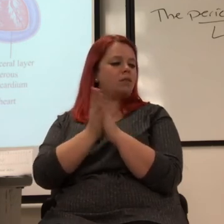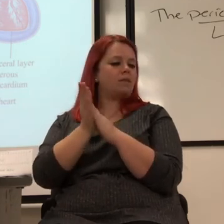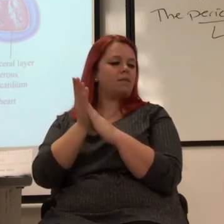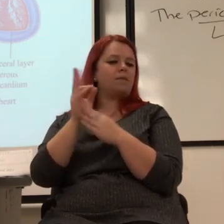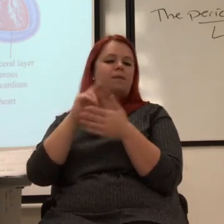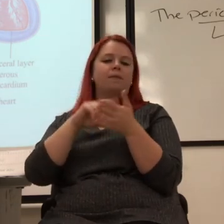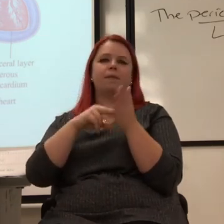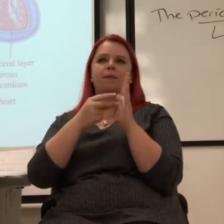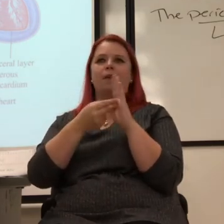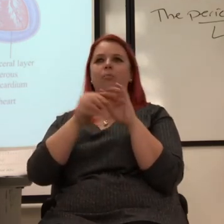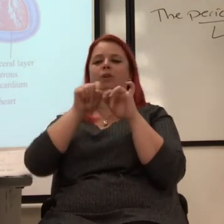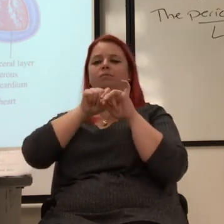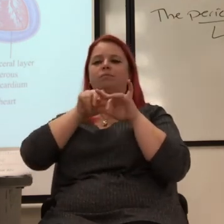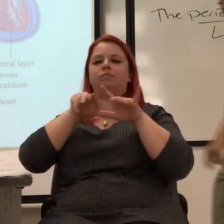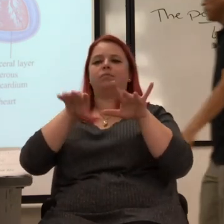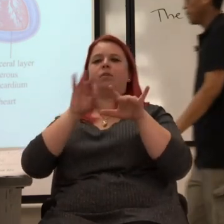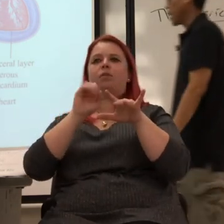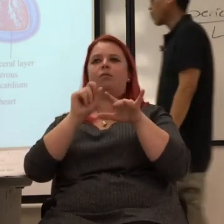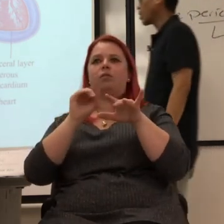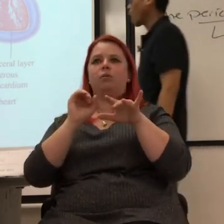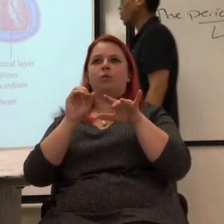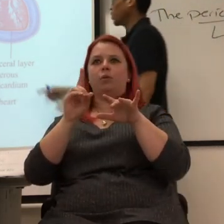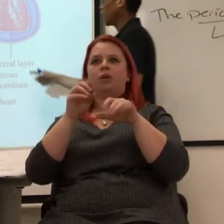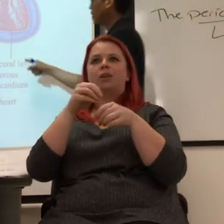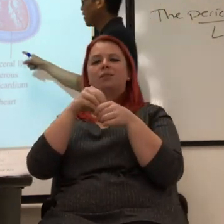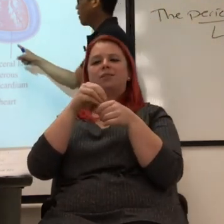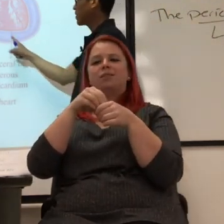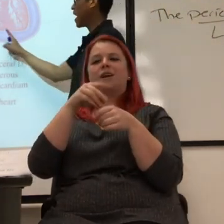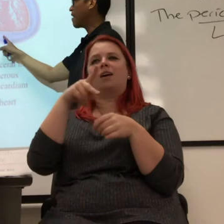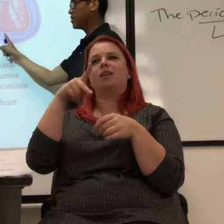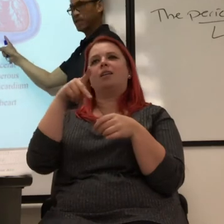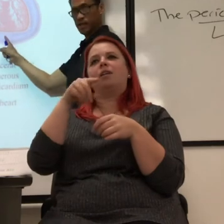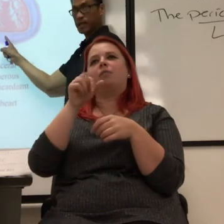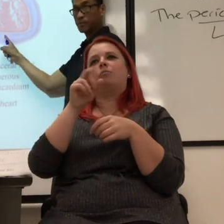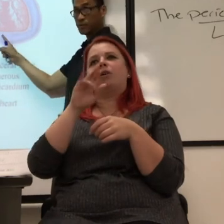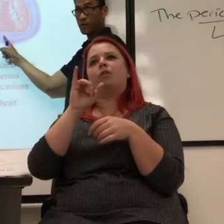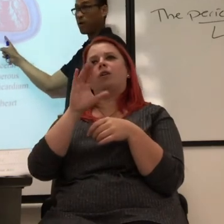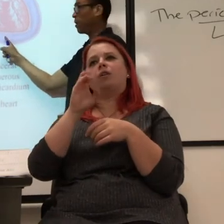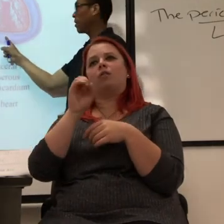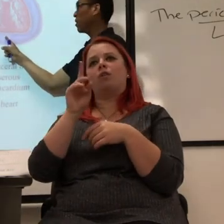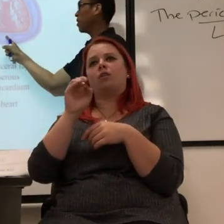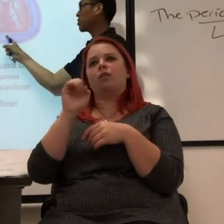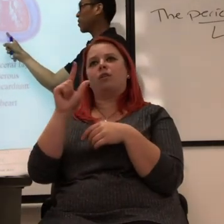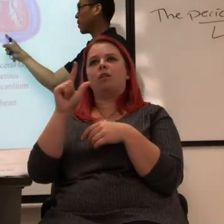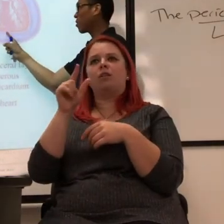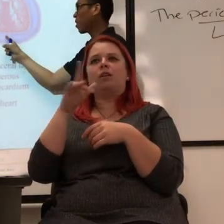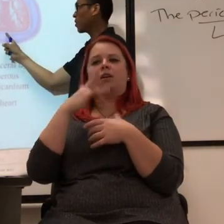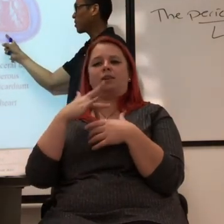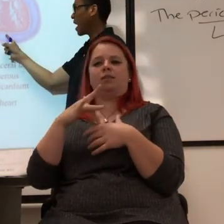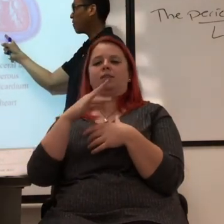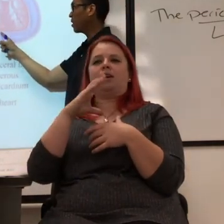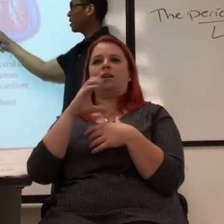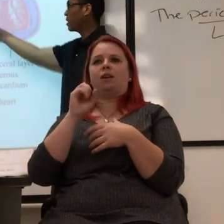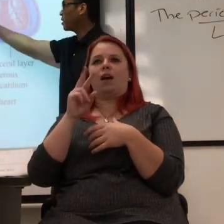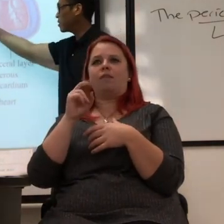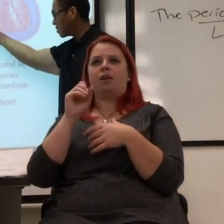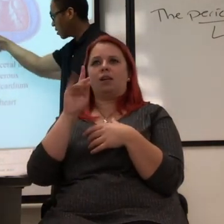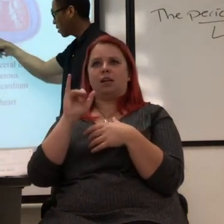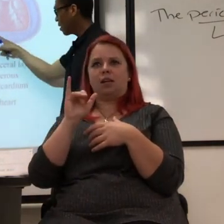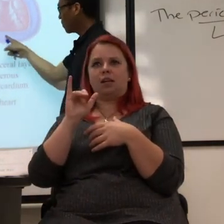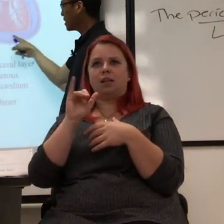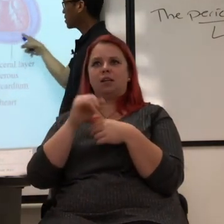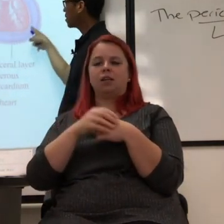That means they secrete the fluid that's in the pericardial cavity. That's what you call it. So the pericardial cavity